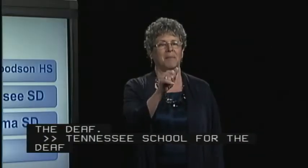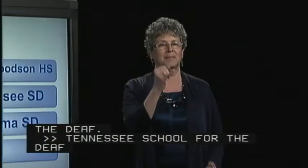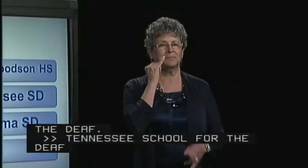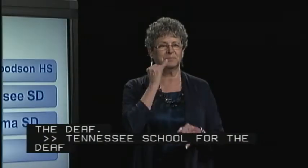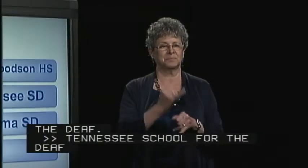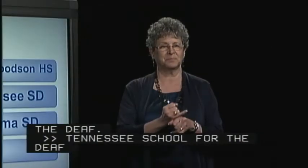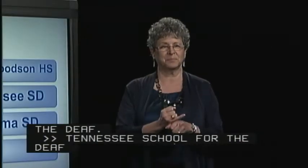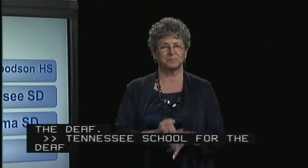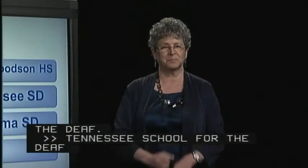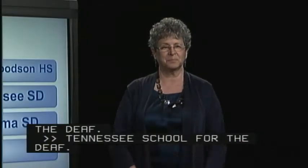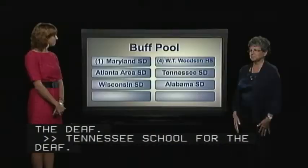Alabama School for the Deaf.